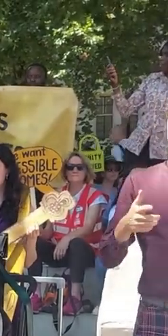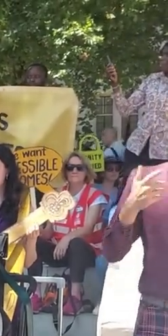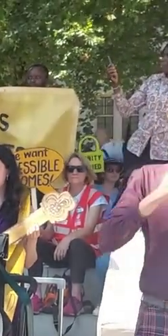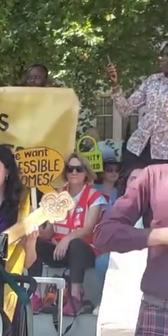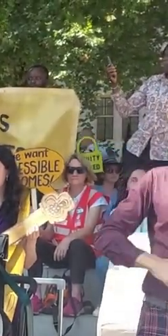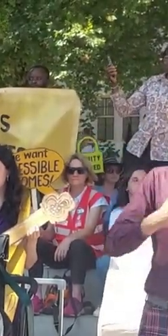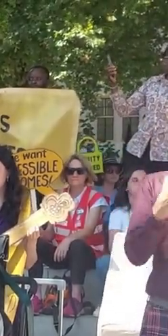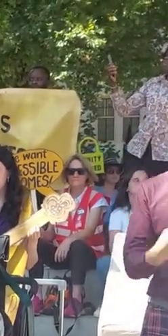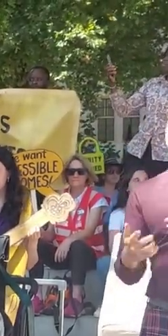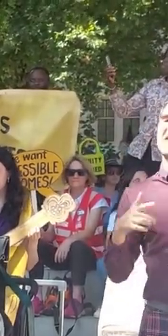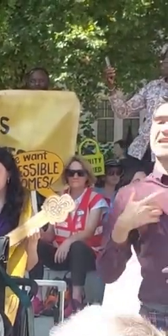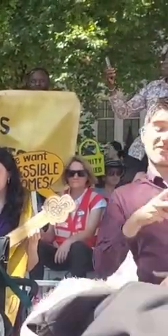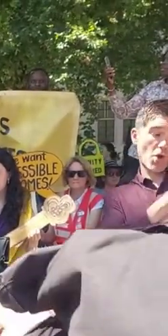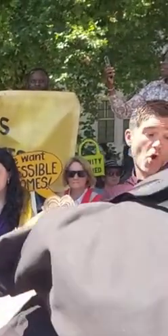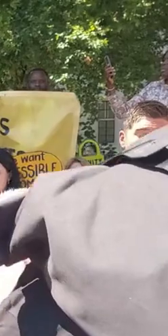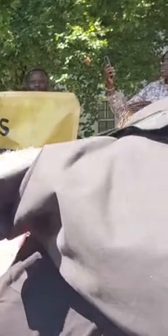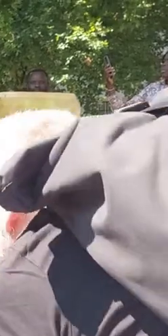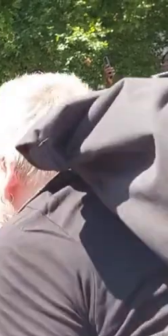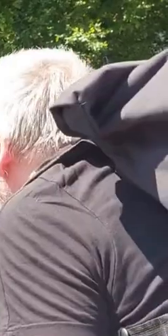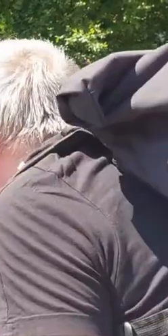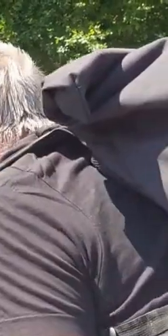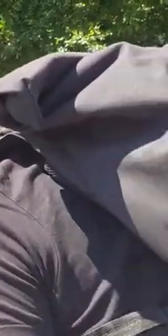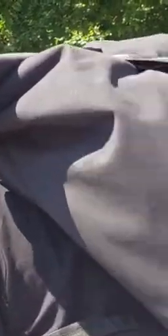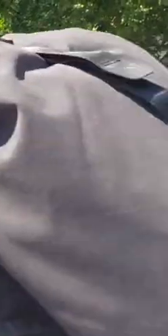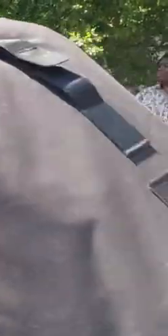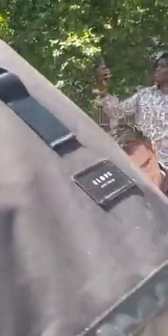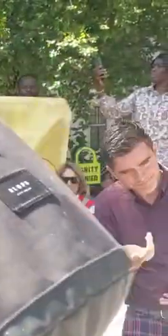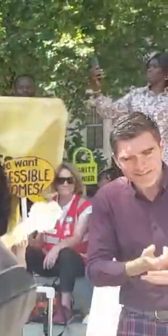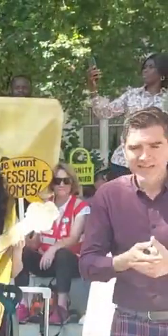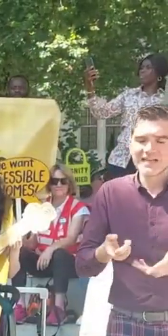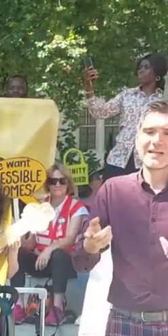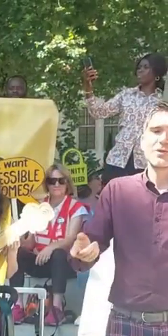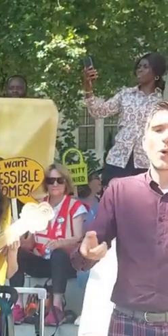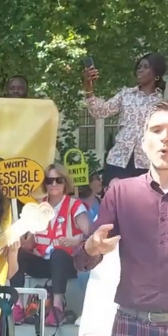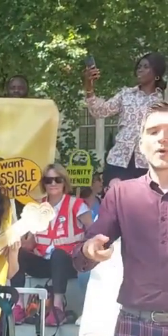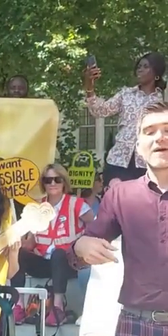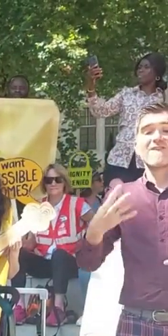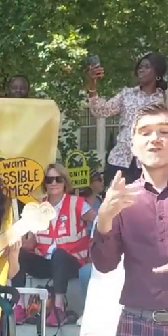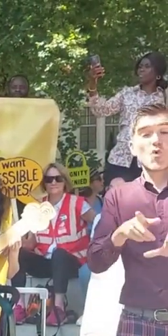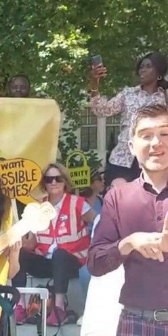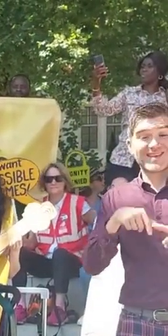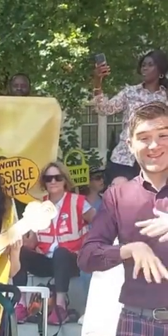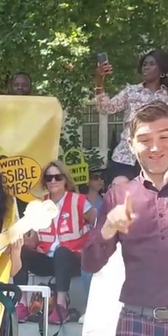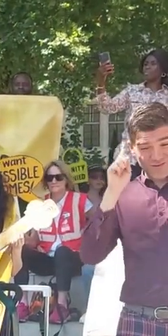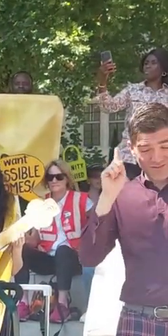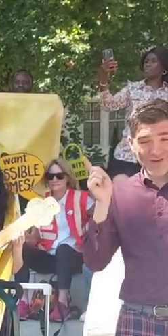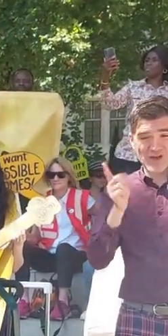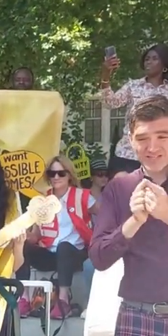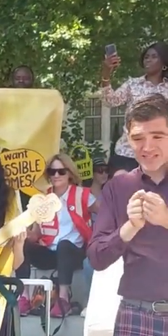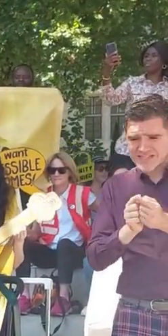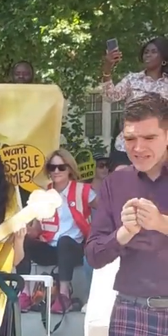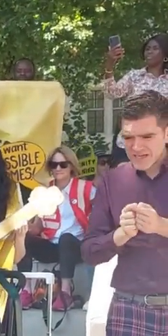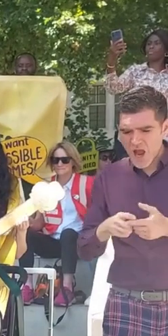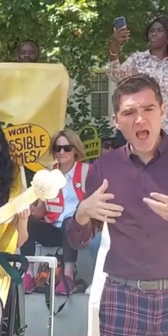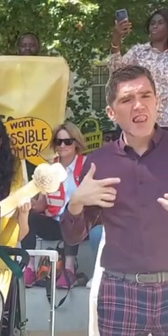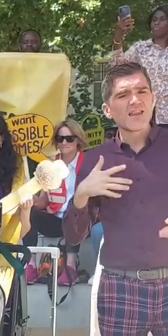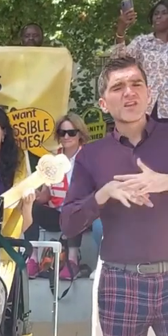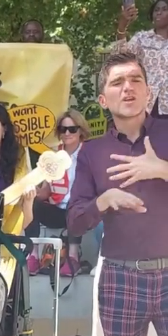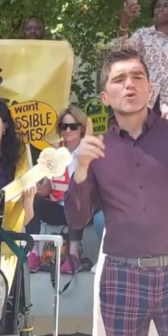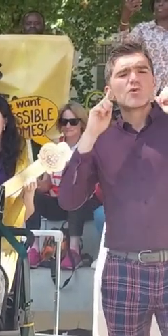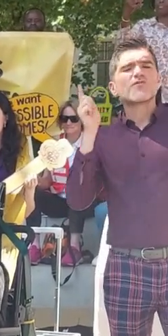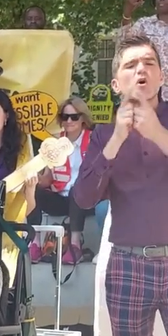officer, which is a bit ironic, you might say. During my 4 years at university, I lived in university